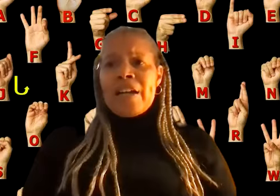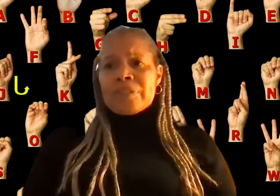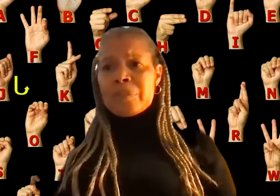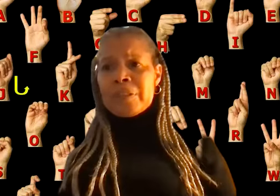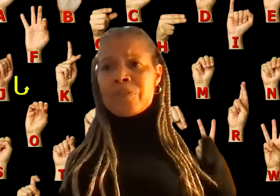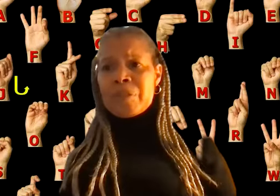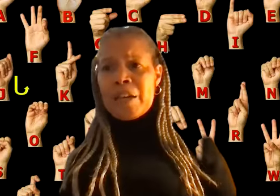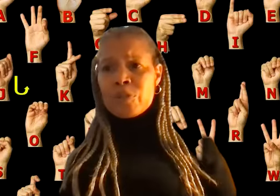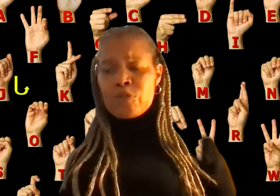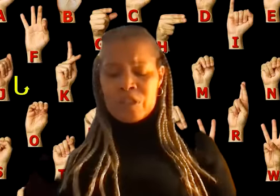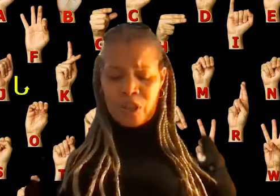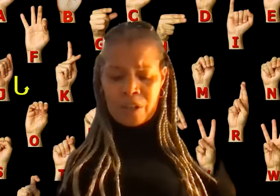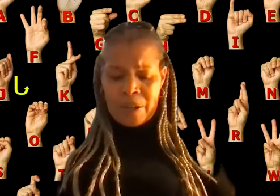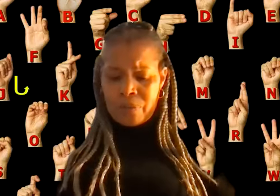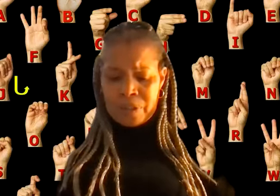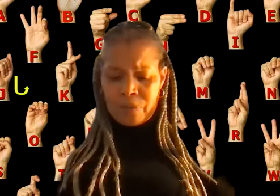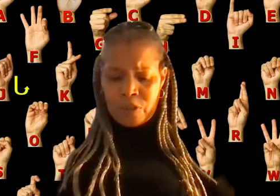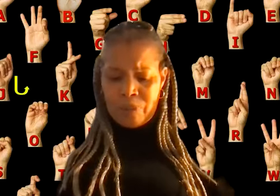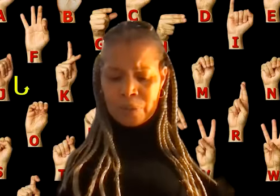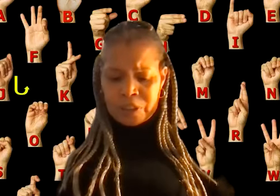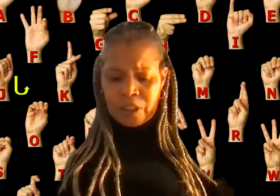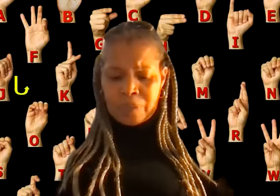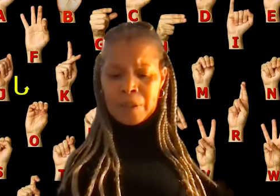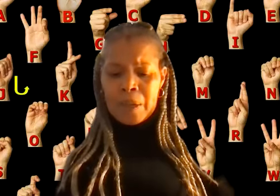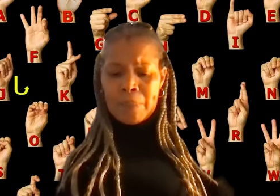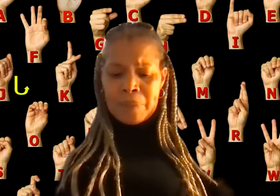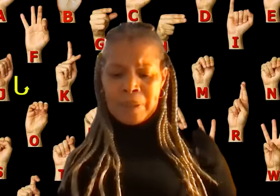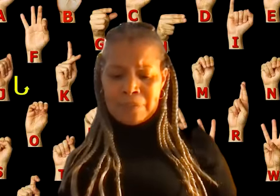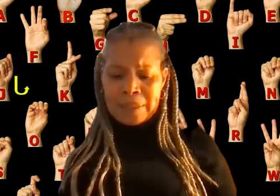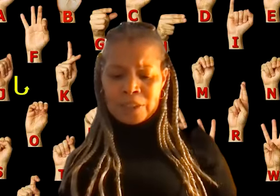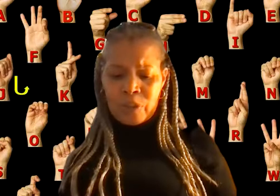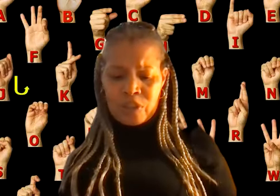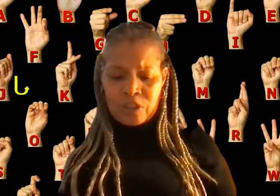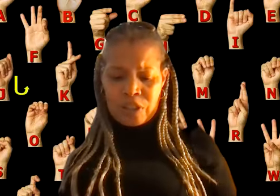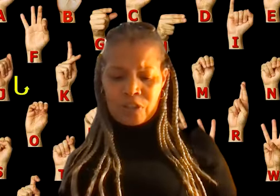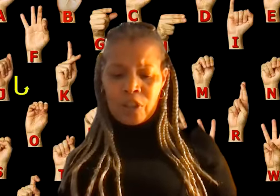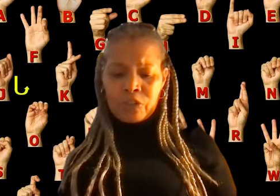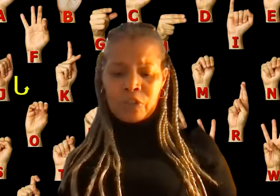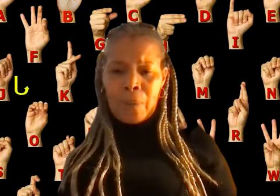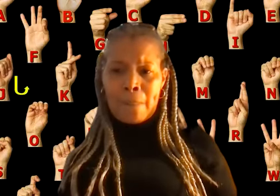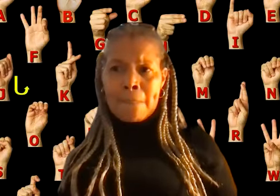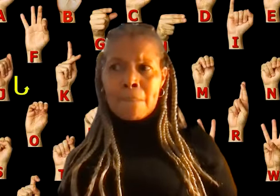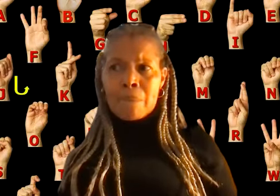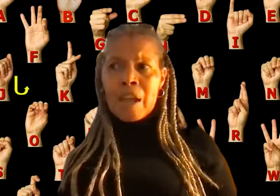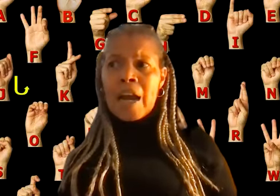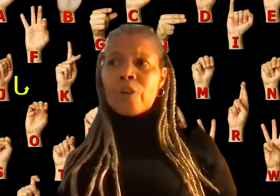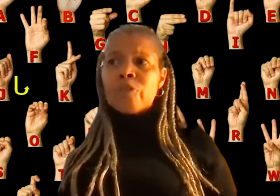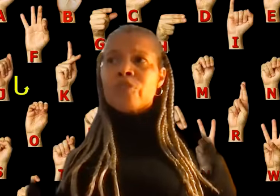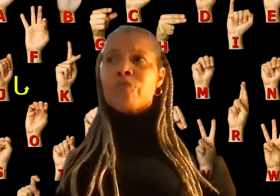have, cause I'm going to leave some time so you can talk about what, what you may want to talk about, but, but then my last question is this. So how does the